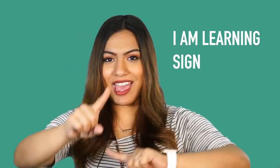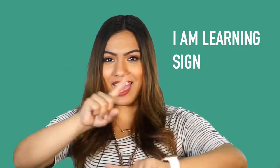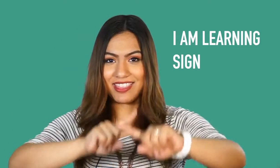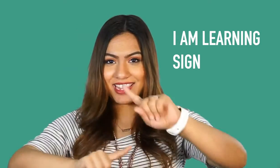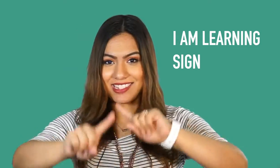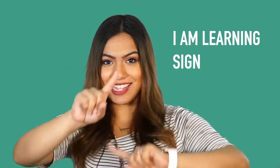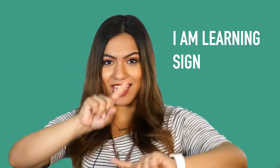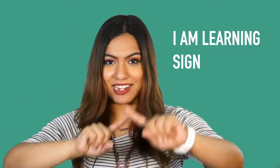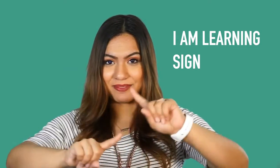And then sign.